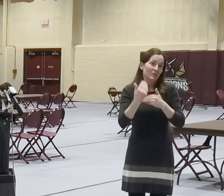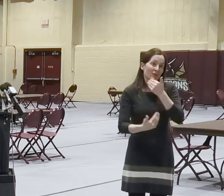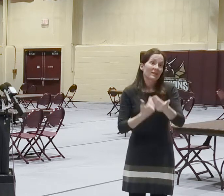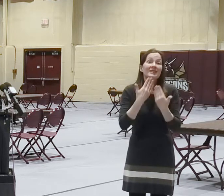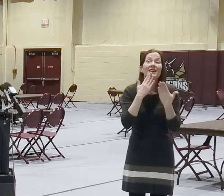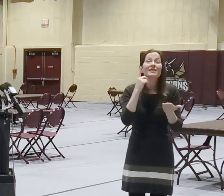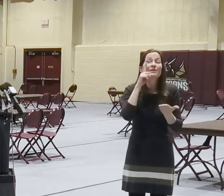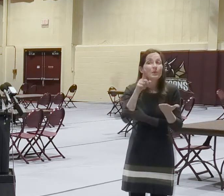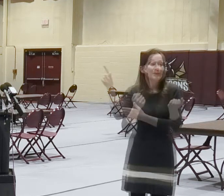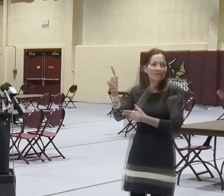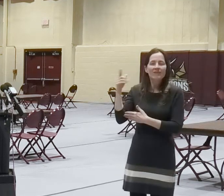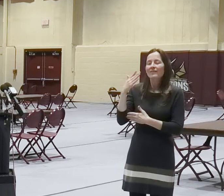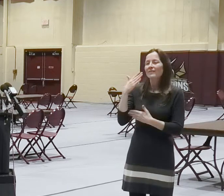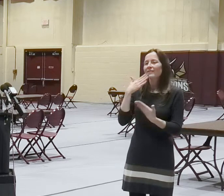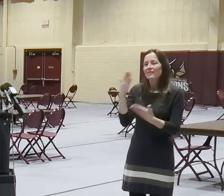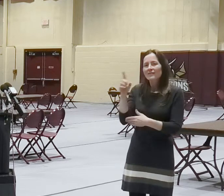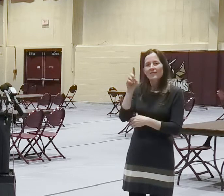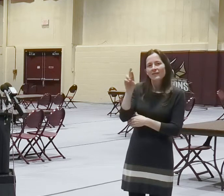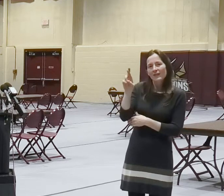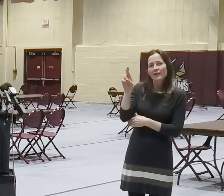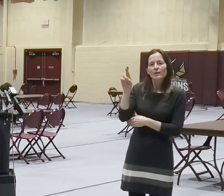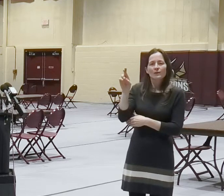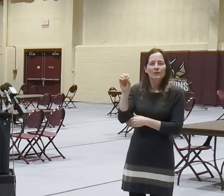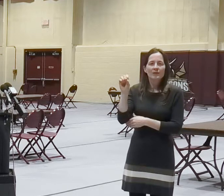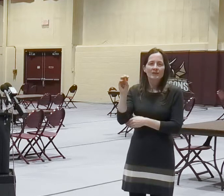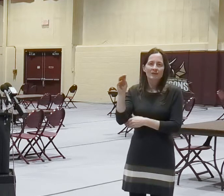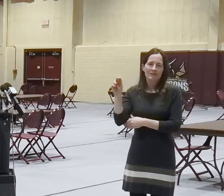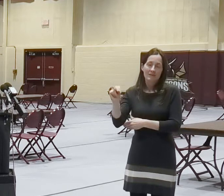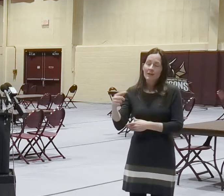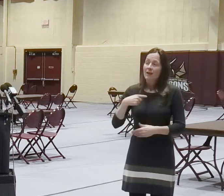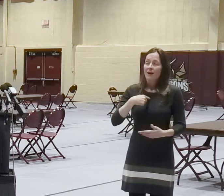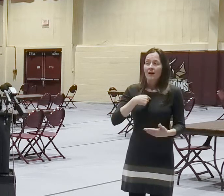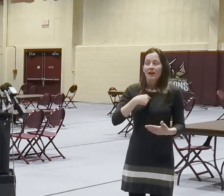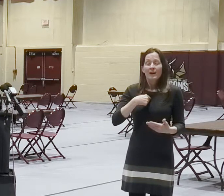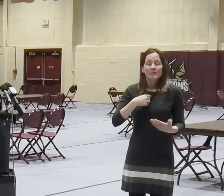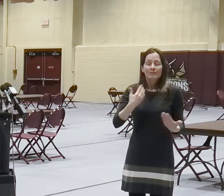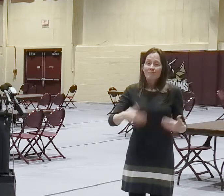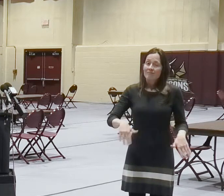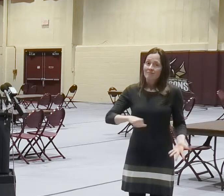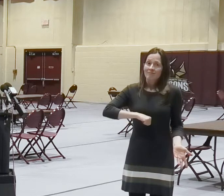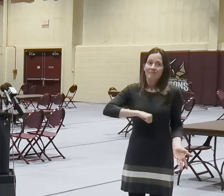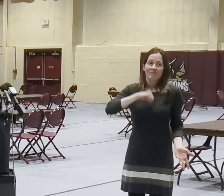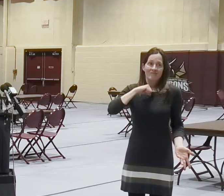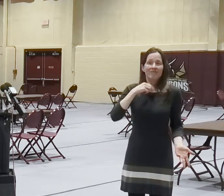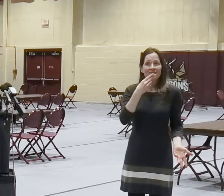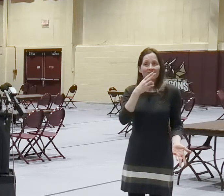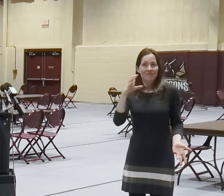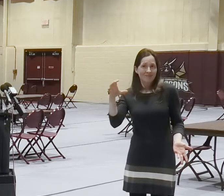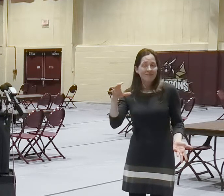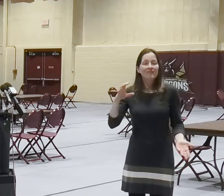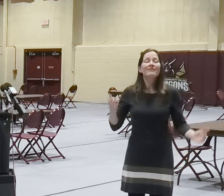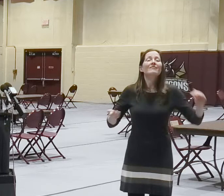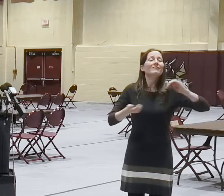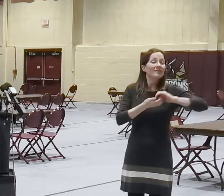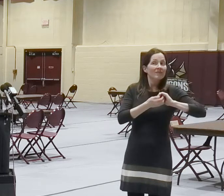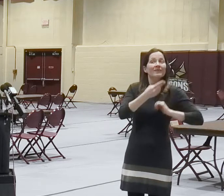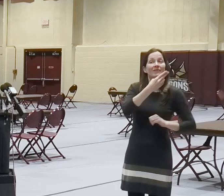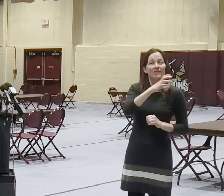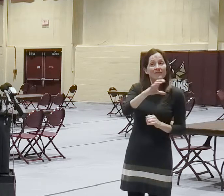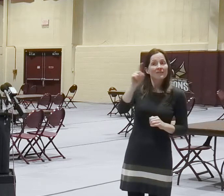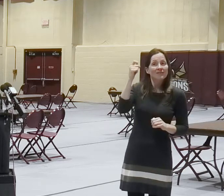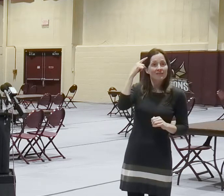continued support. I am so proud that Howard Community College has partnered with Howard County on such